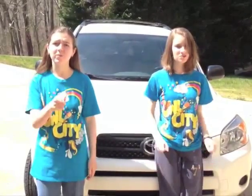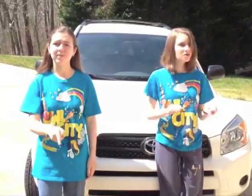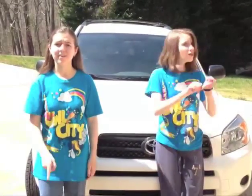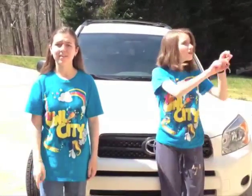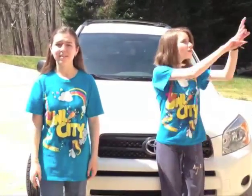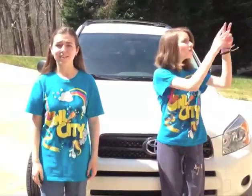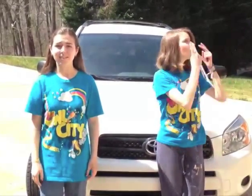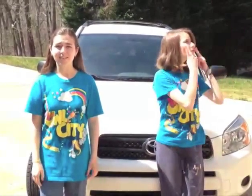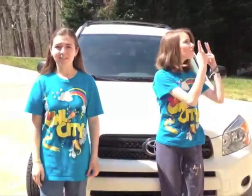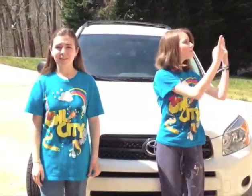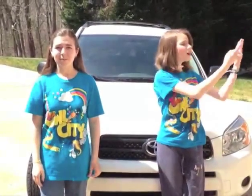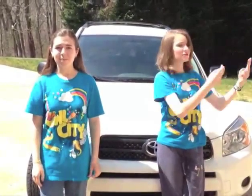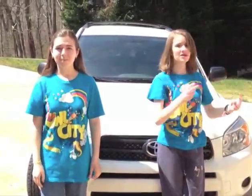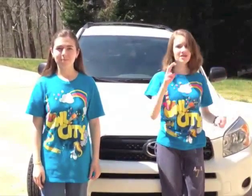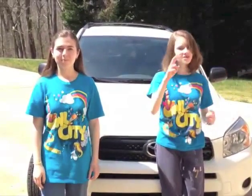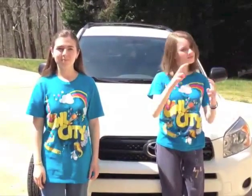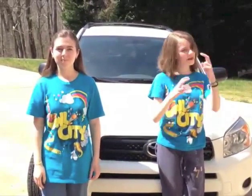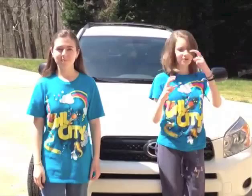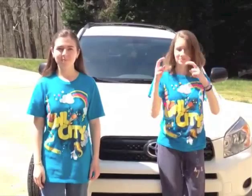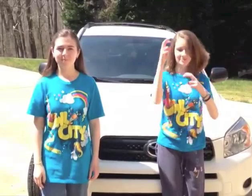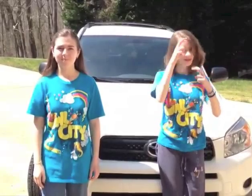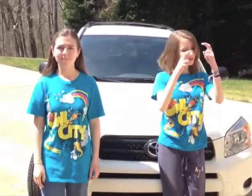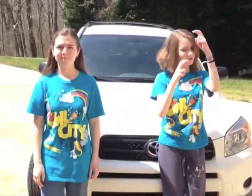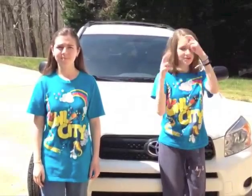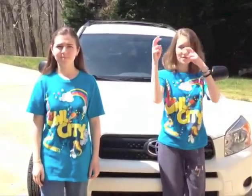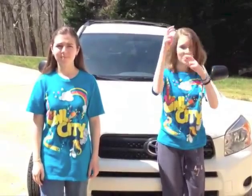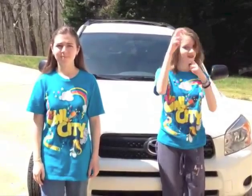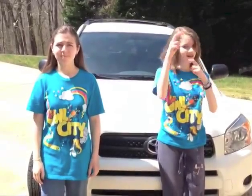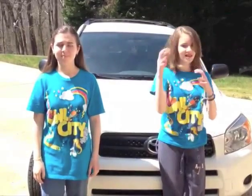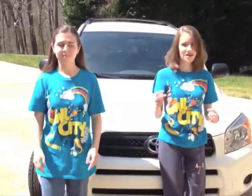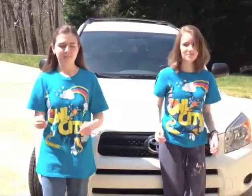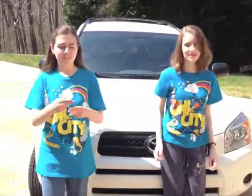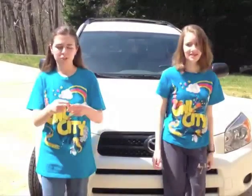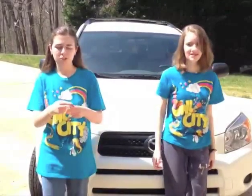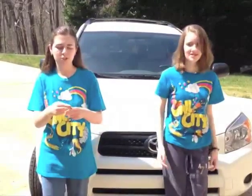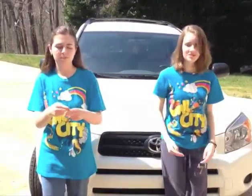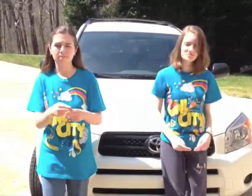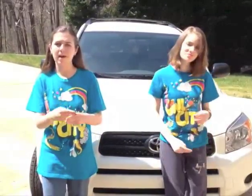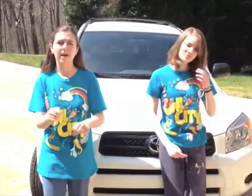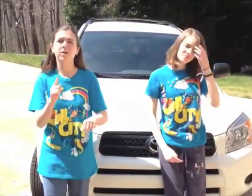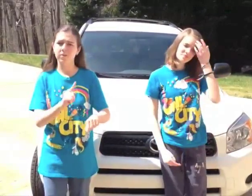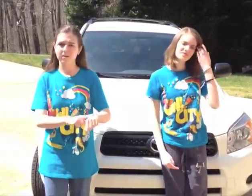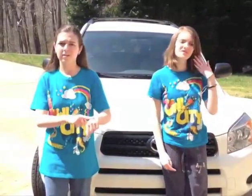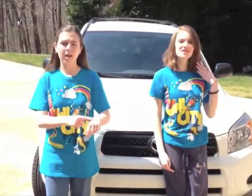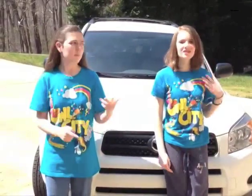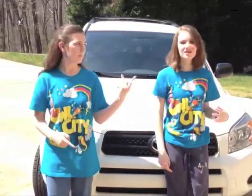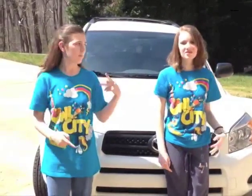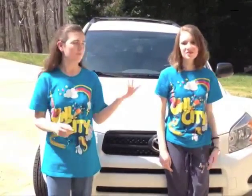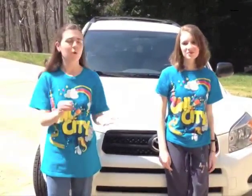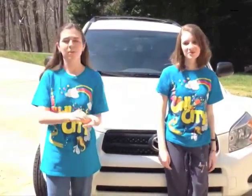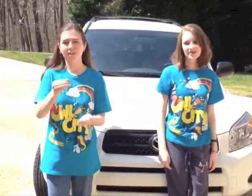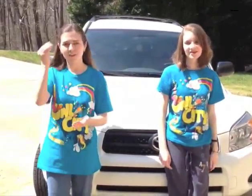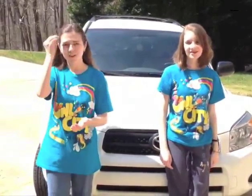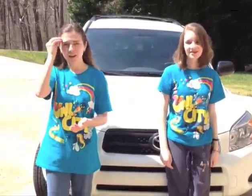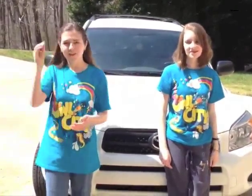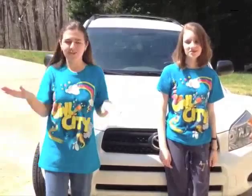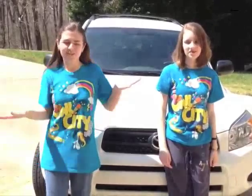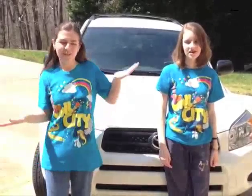you Look all around at the mountains you haven't climbed It's just a matter of time before we learn how to